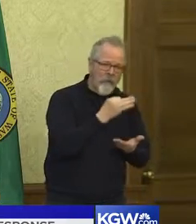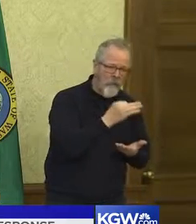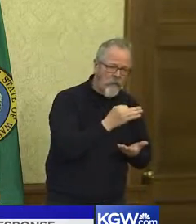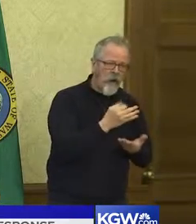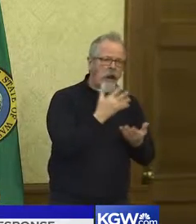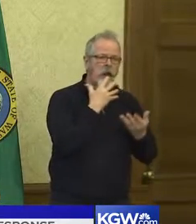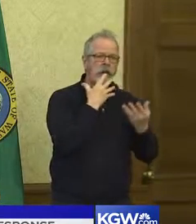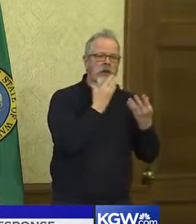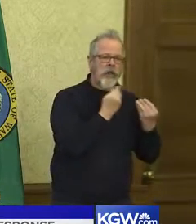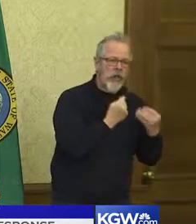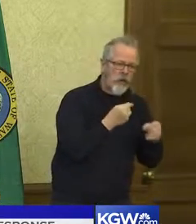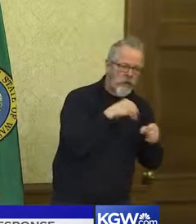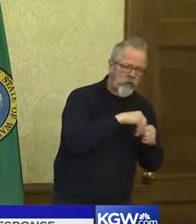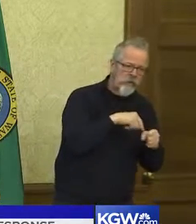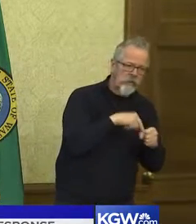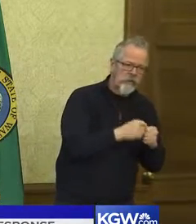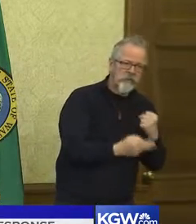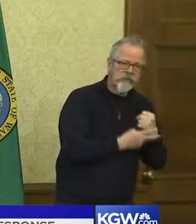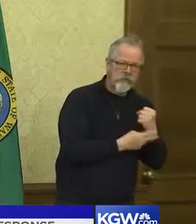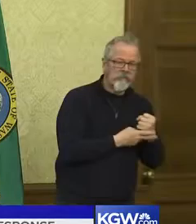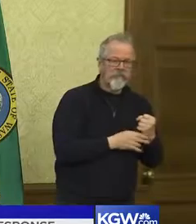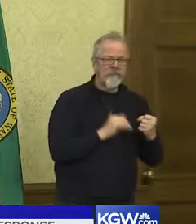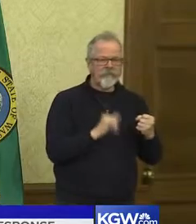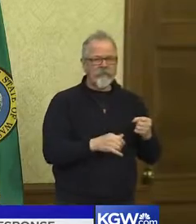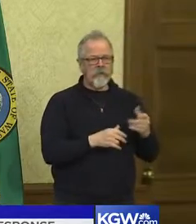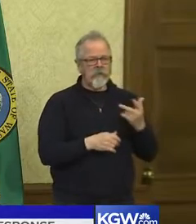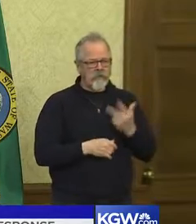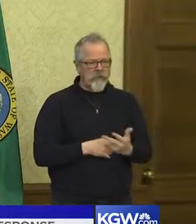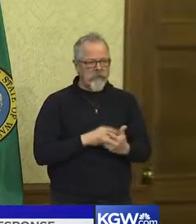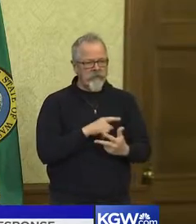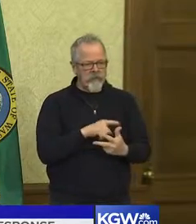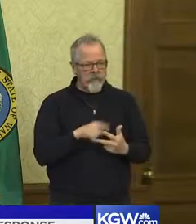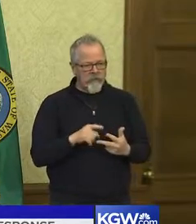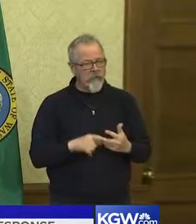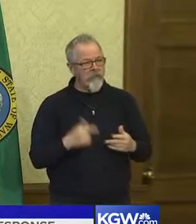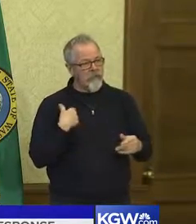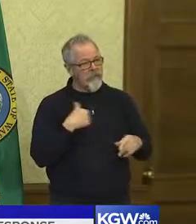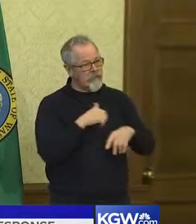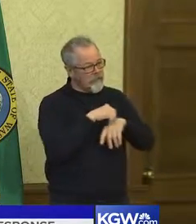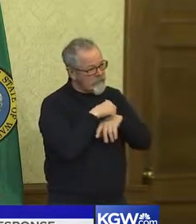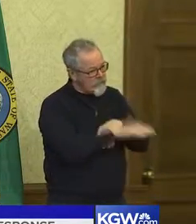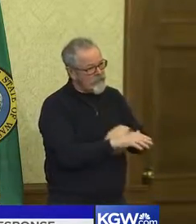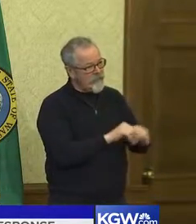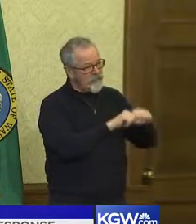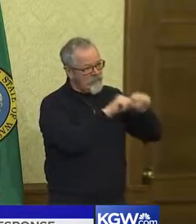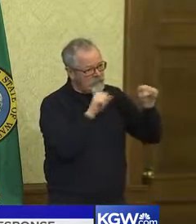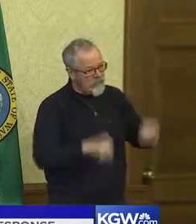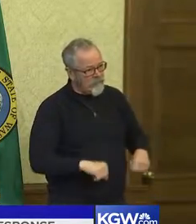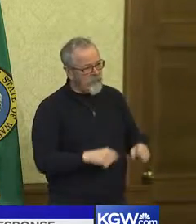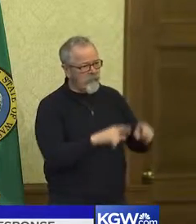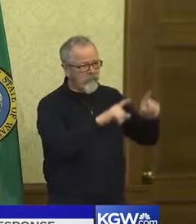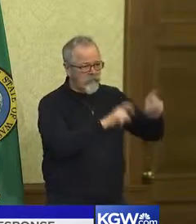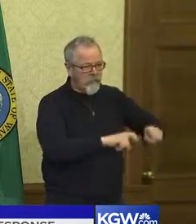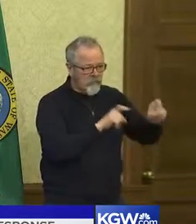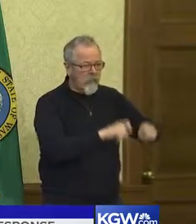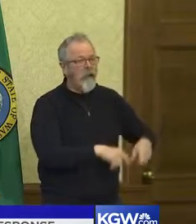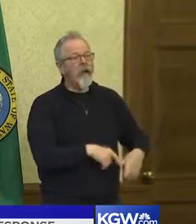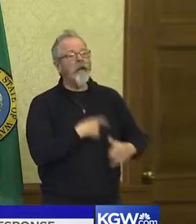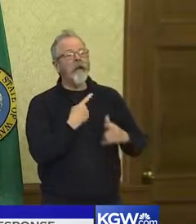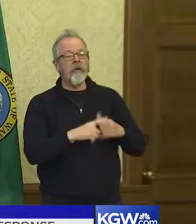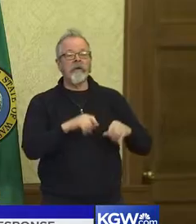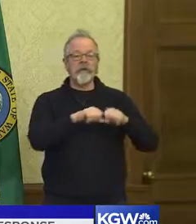the system to send it to for analysis, and the way to get the results back to patients. All of those chains, links in the chain, have